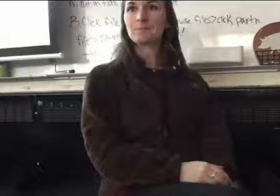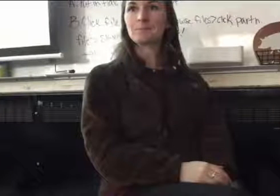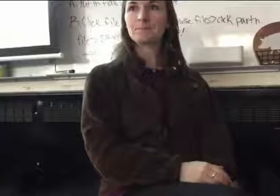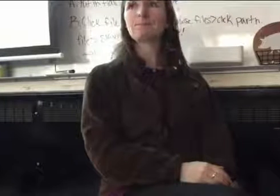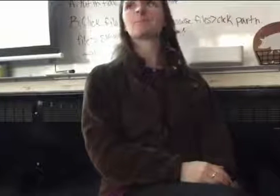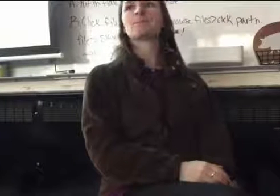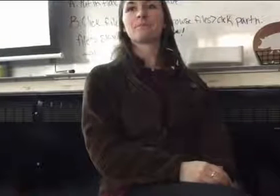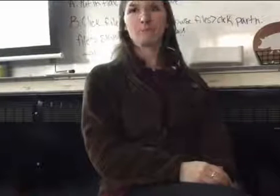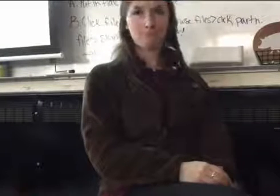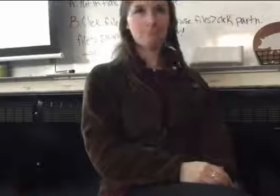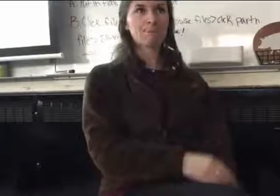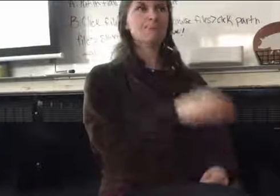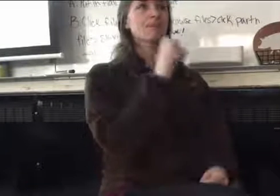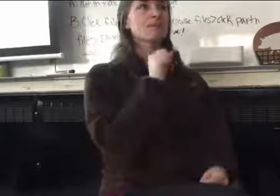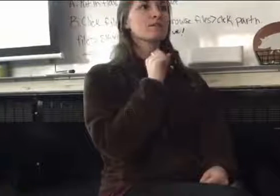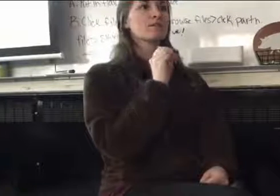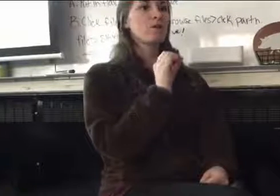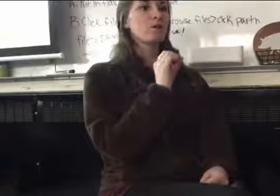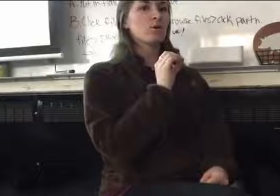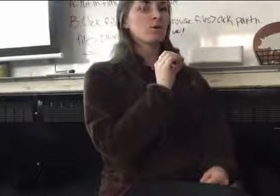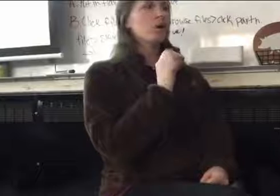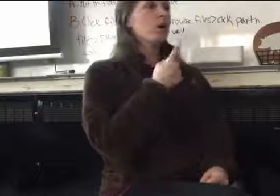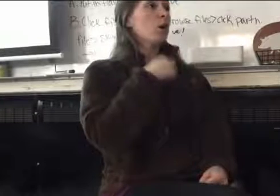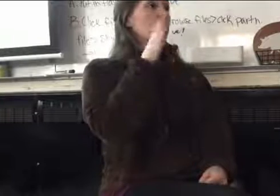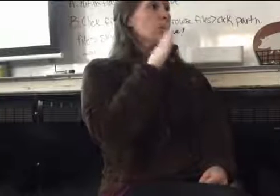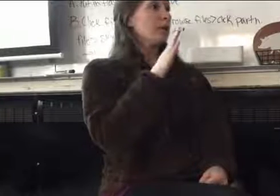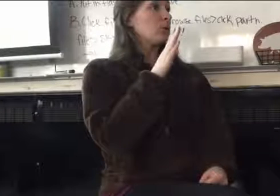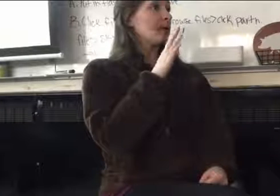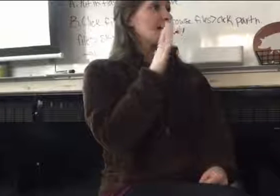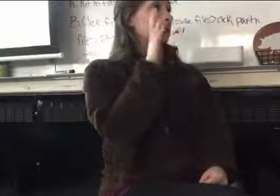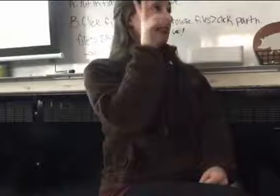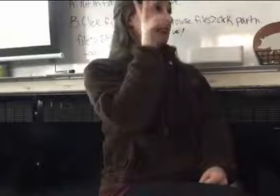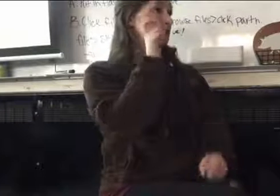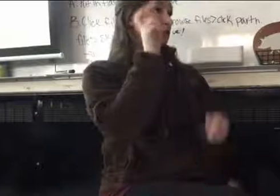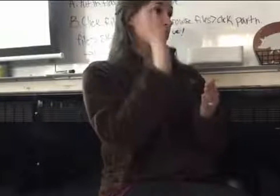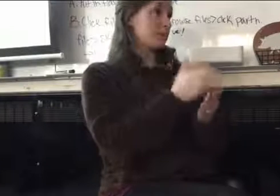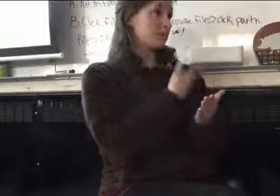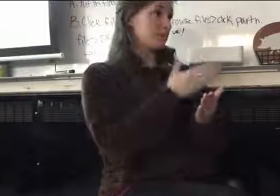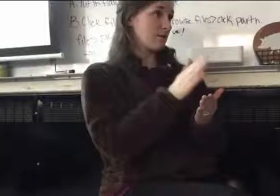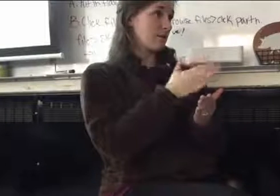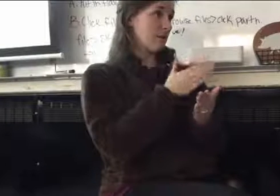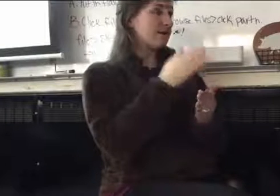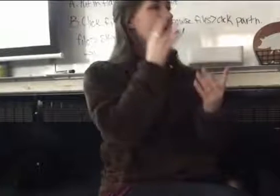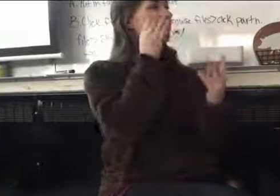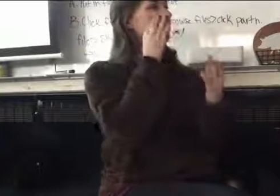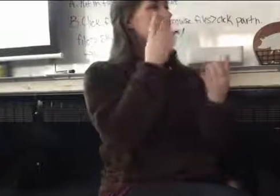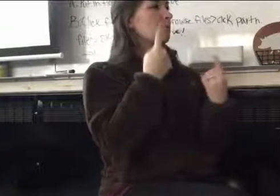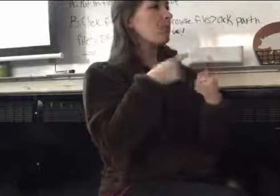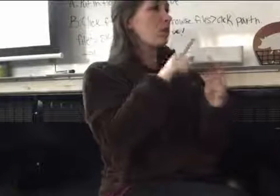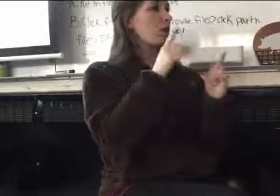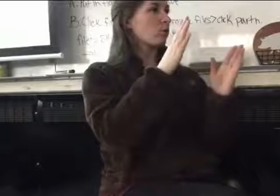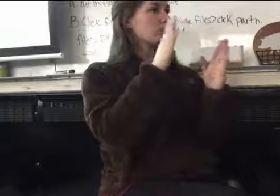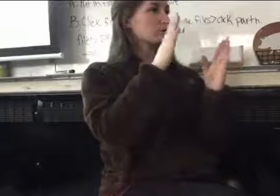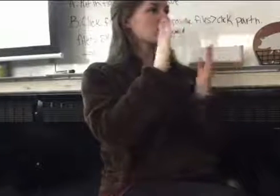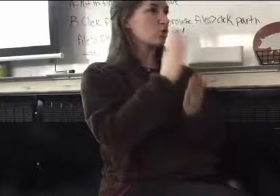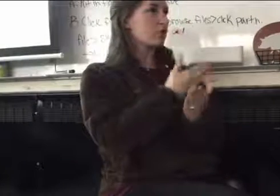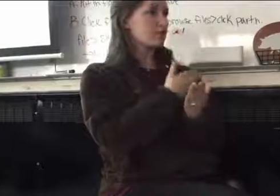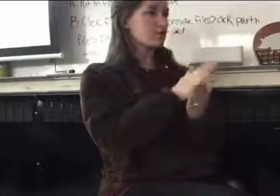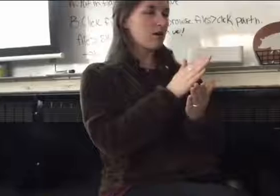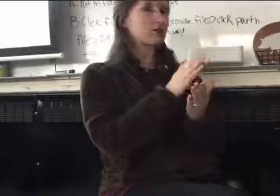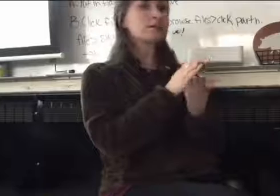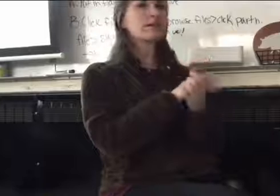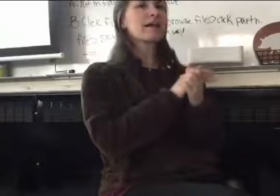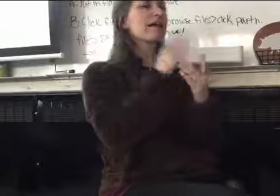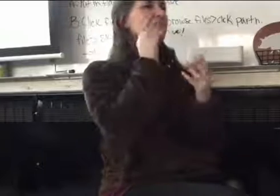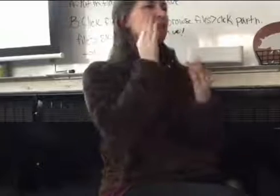Okay. So, we're going to listen to this song, and what I want you to think when we're listening to this song is, what